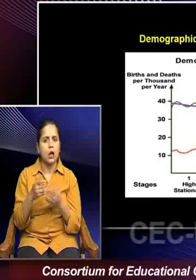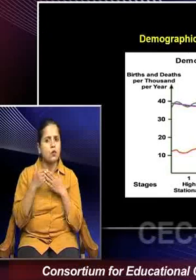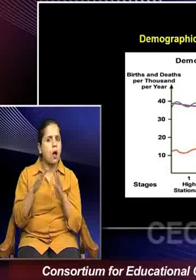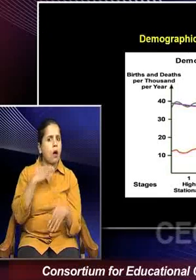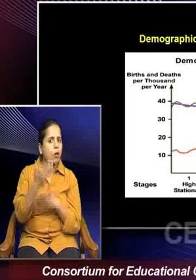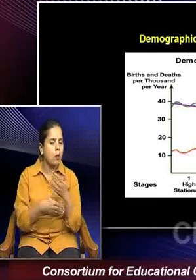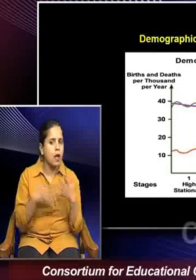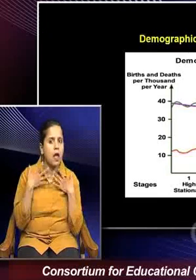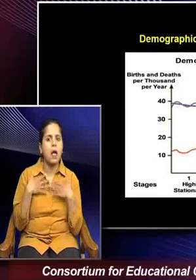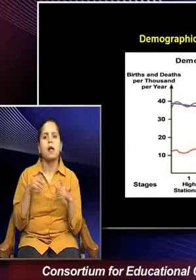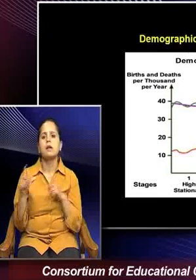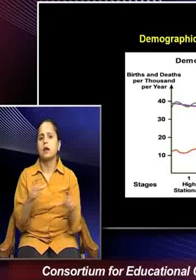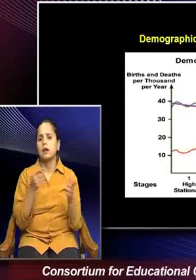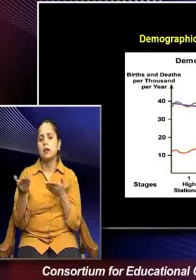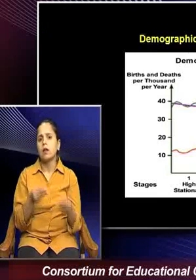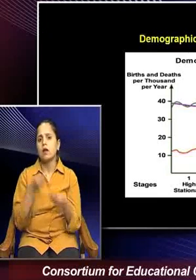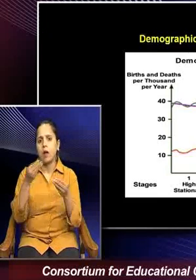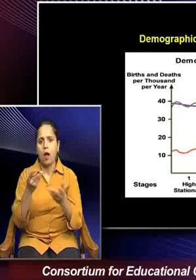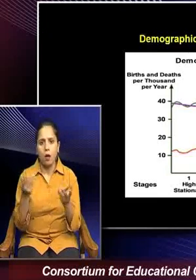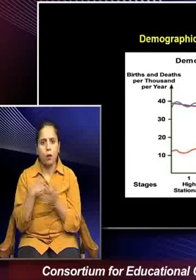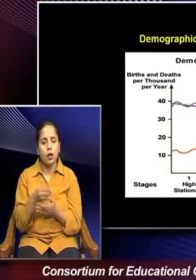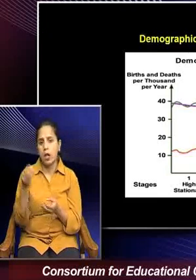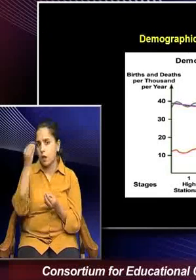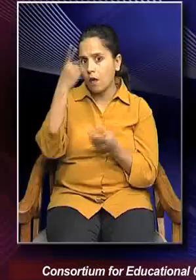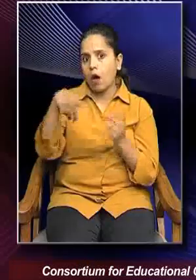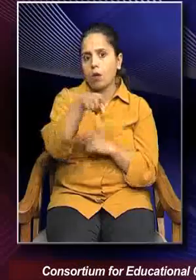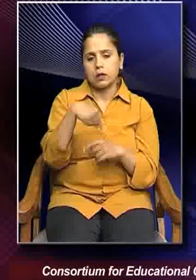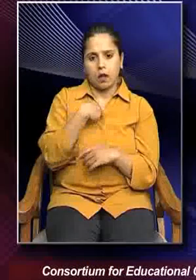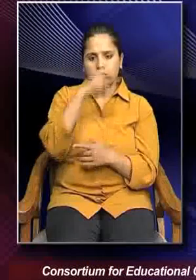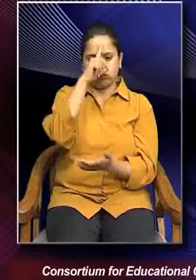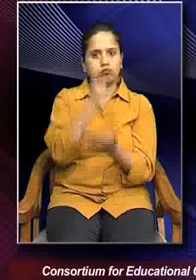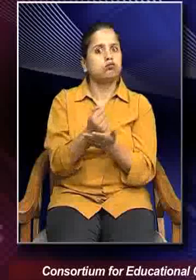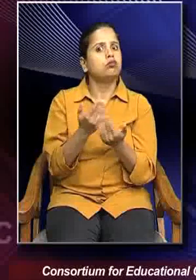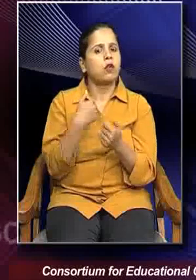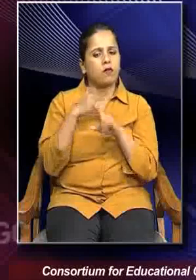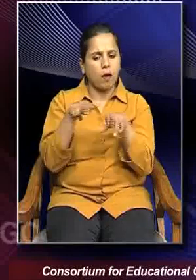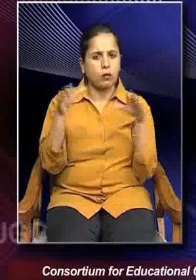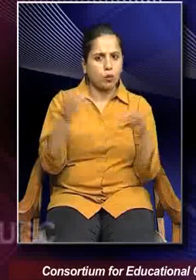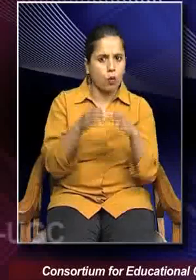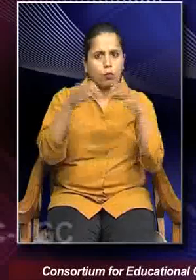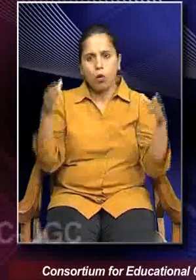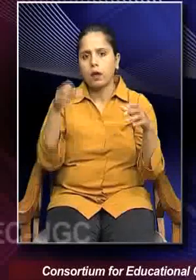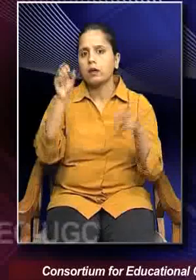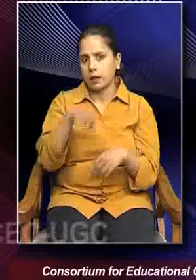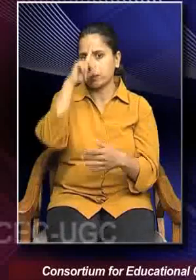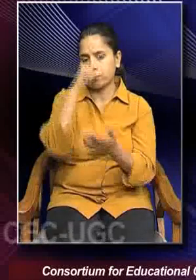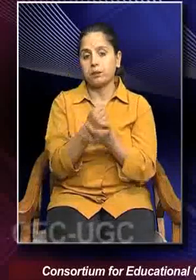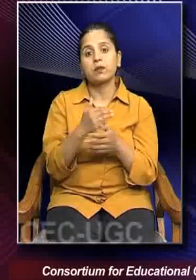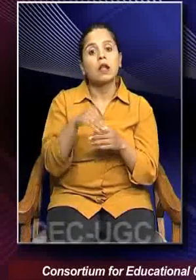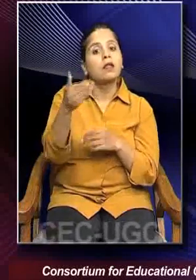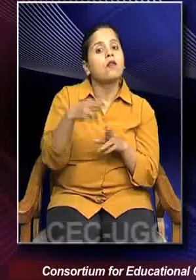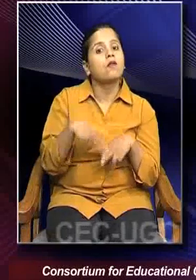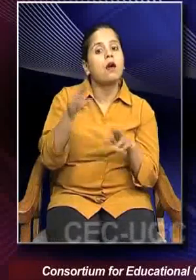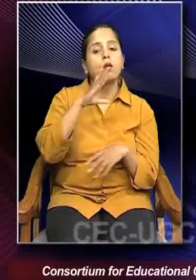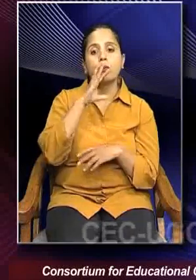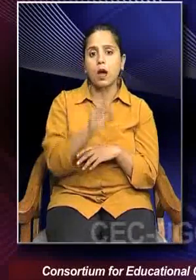healthcare services for people so that they can make informed choices about their family sizes and family composition. And then finally, how